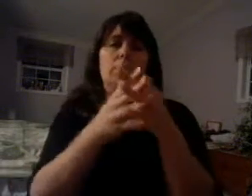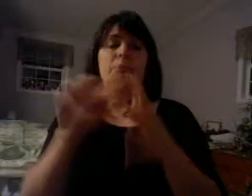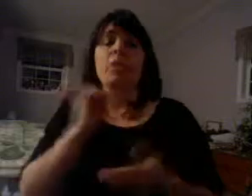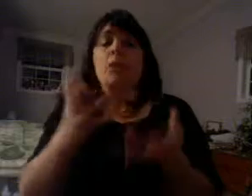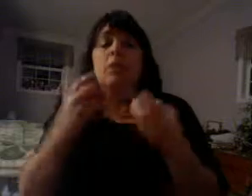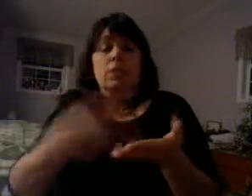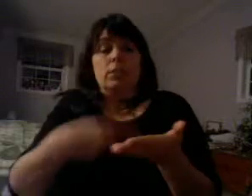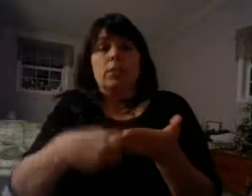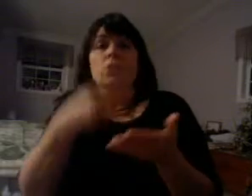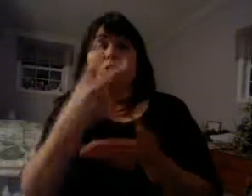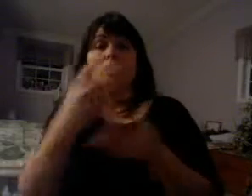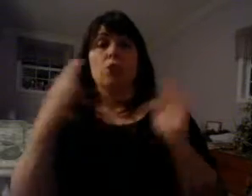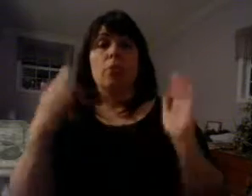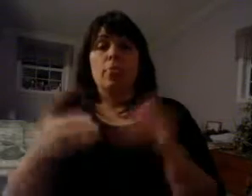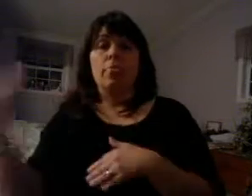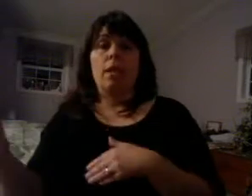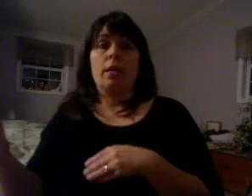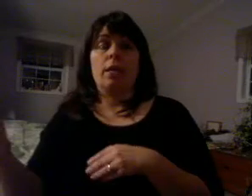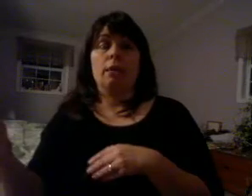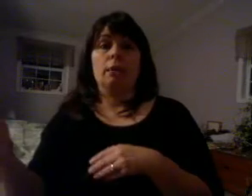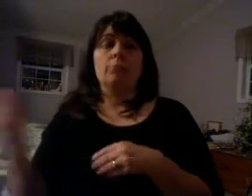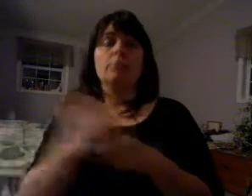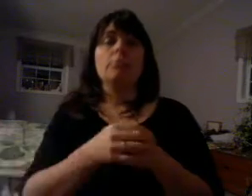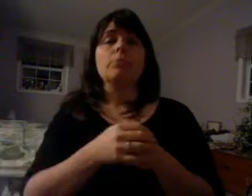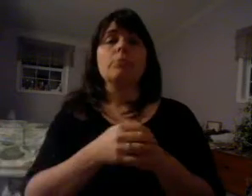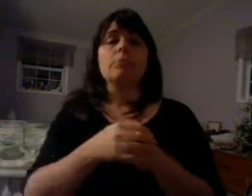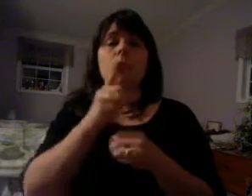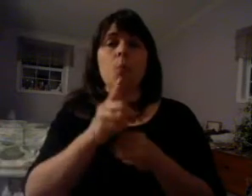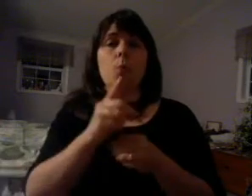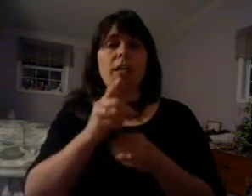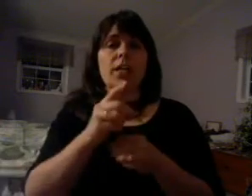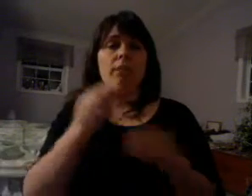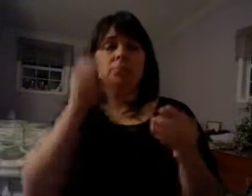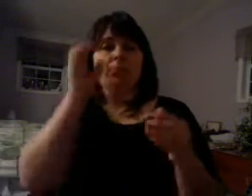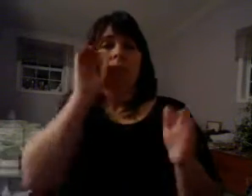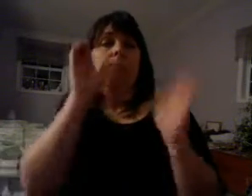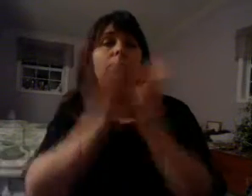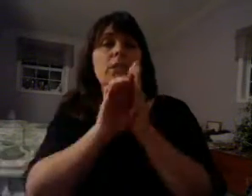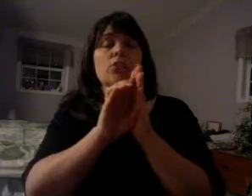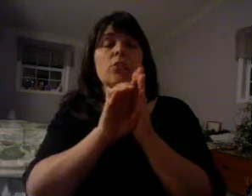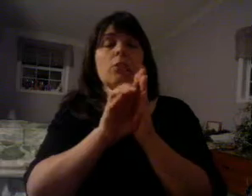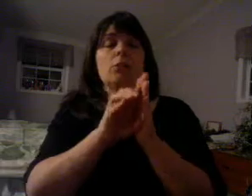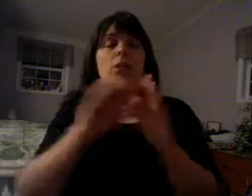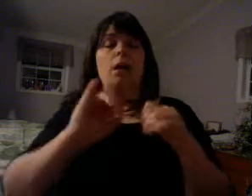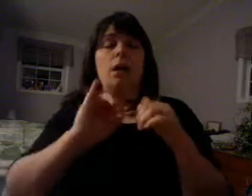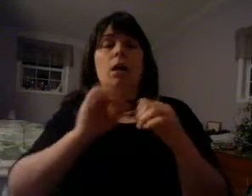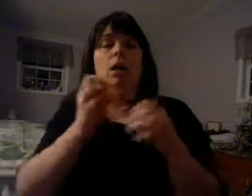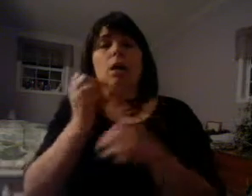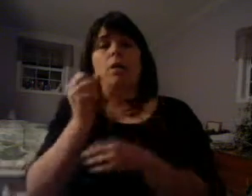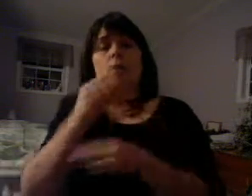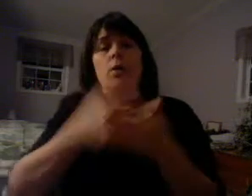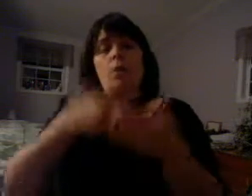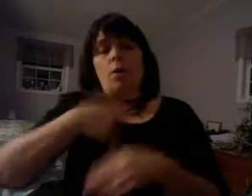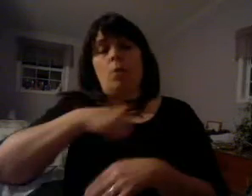States, focusing on the changes since 1968. And then I want to focus on the characteristics that will help us to understand the higher homicide